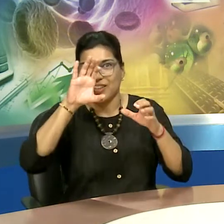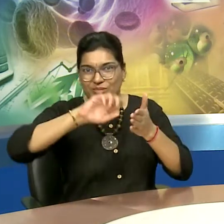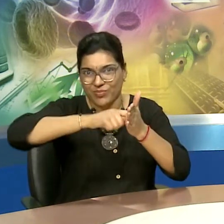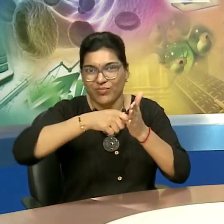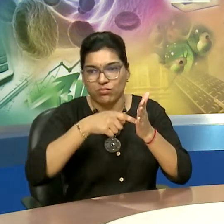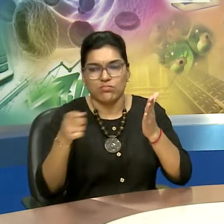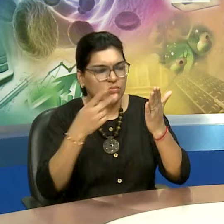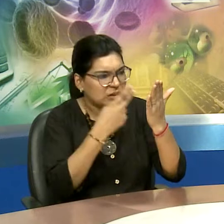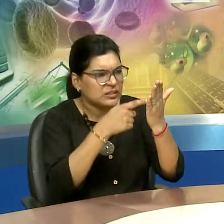unconstitutional.